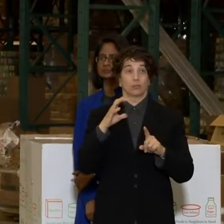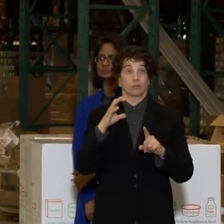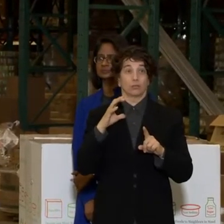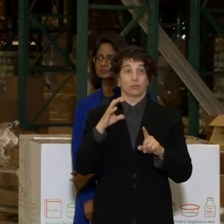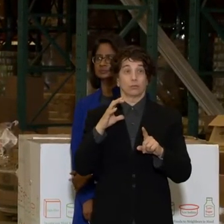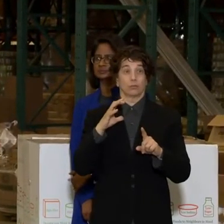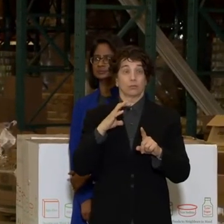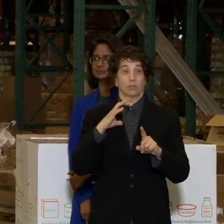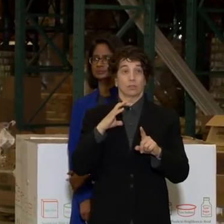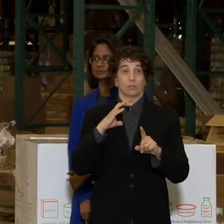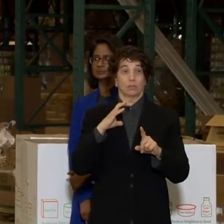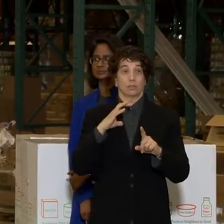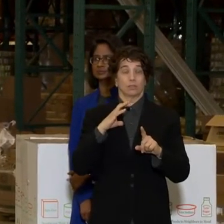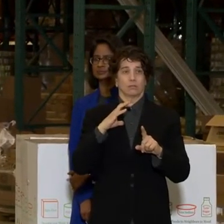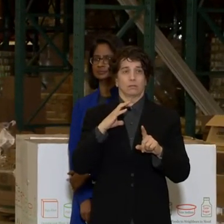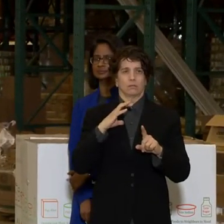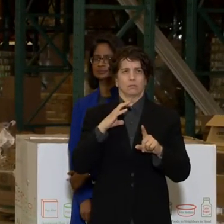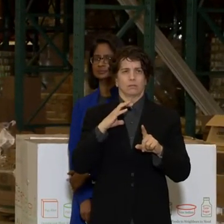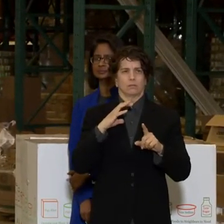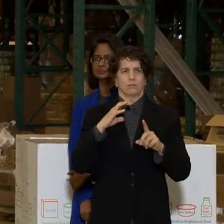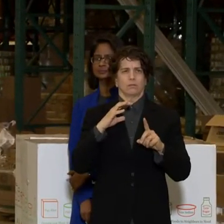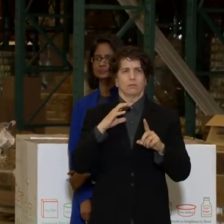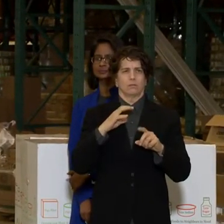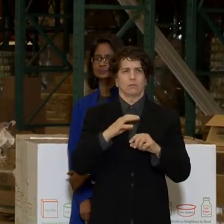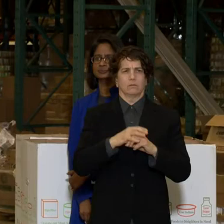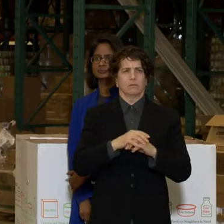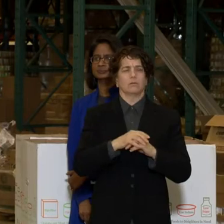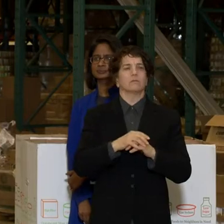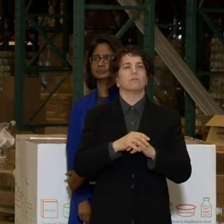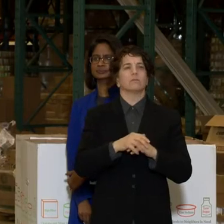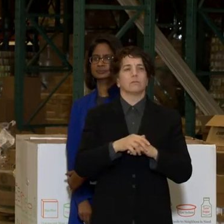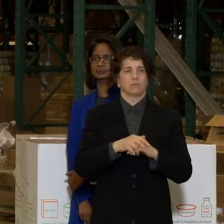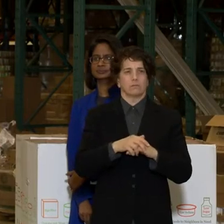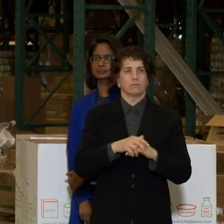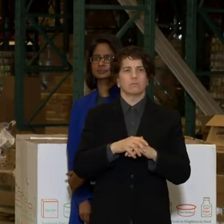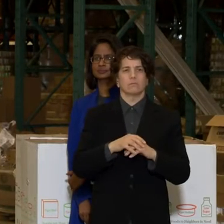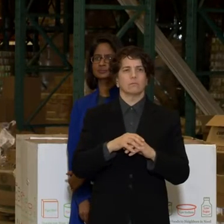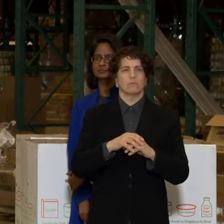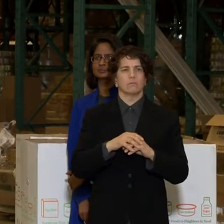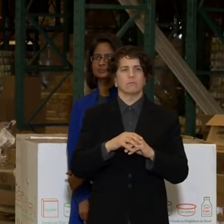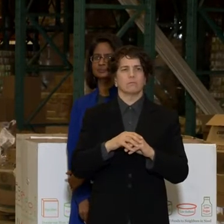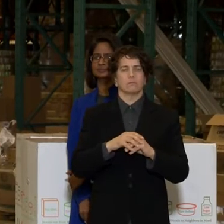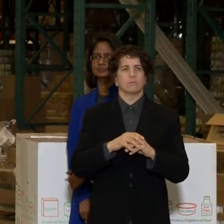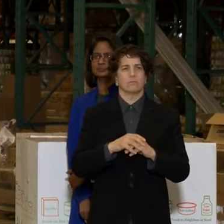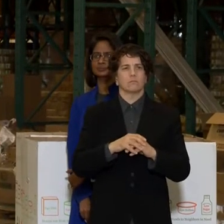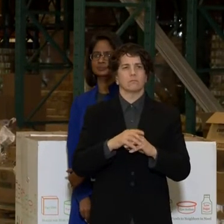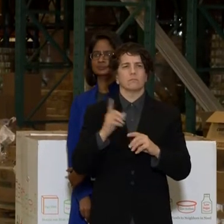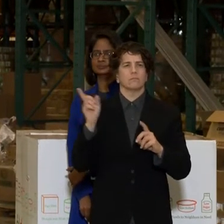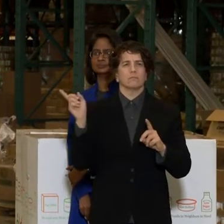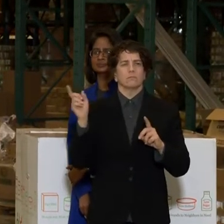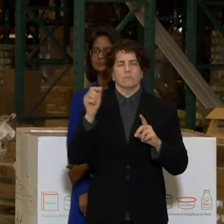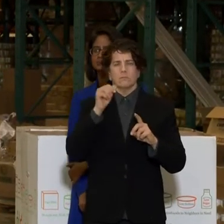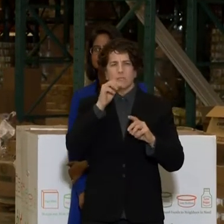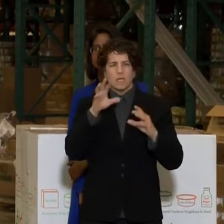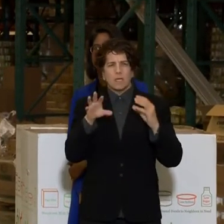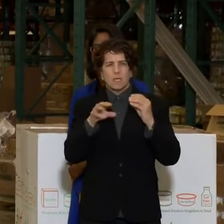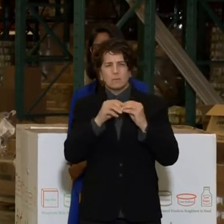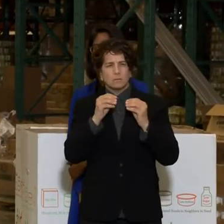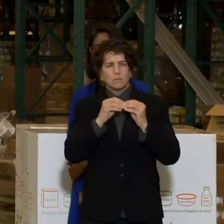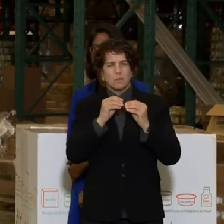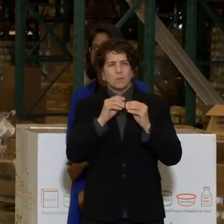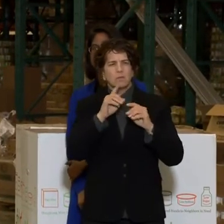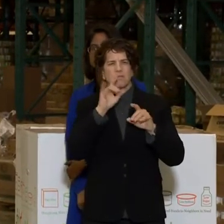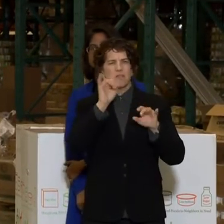act? I don't have much more to add to that. I'm just really clear about how we should